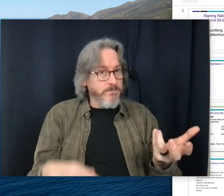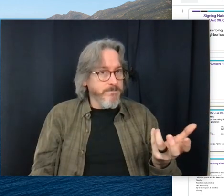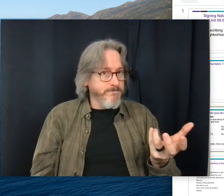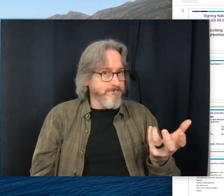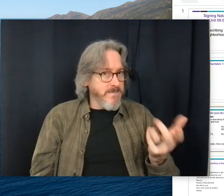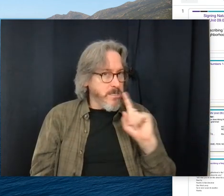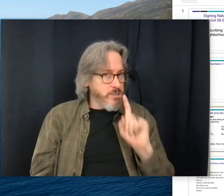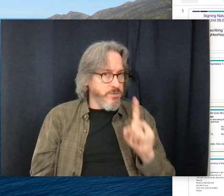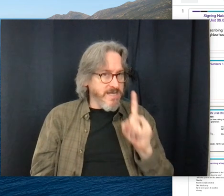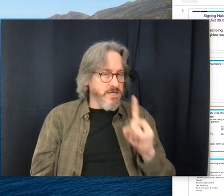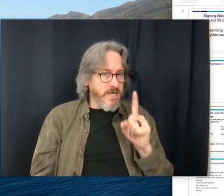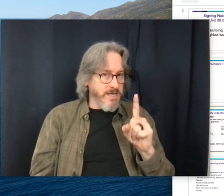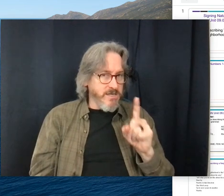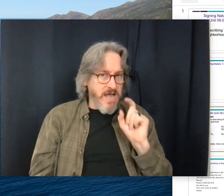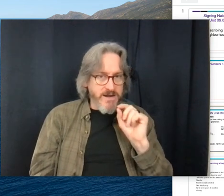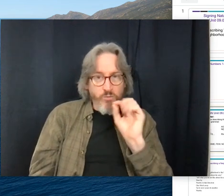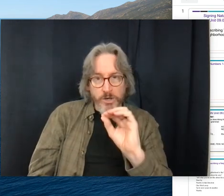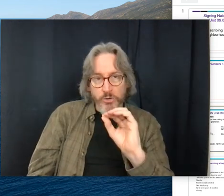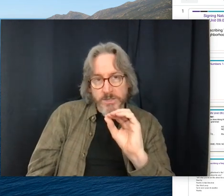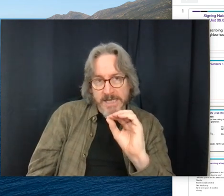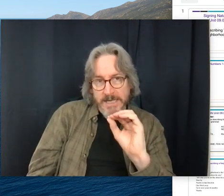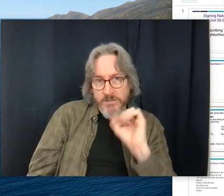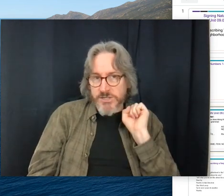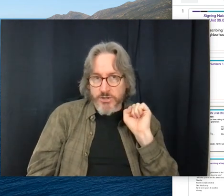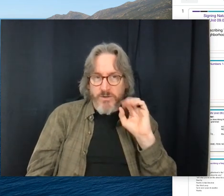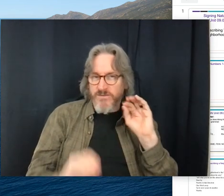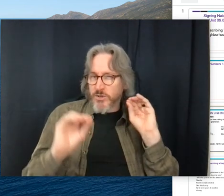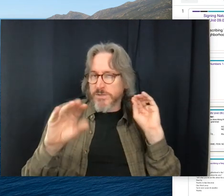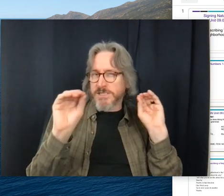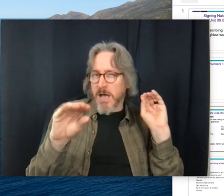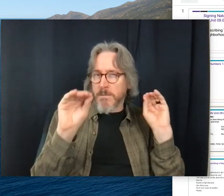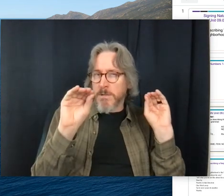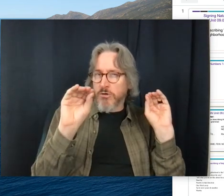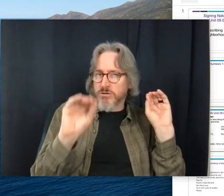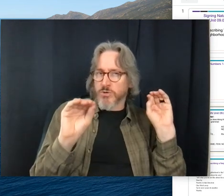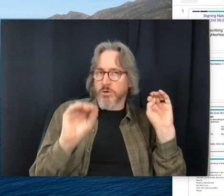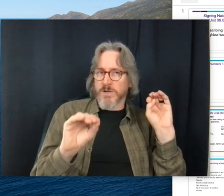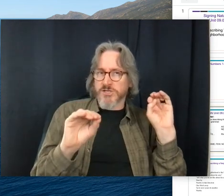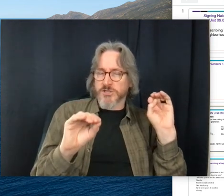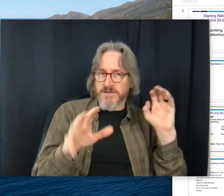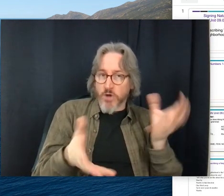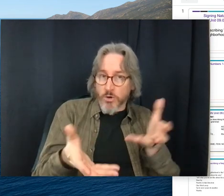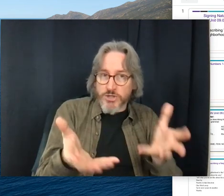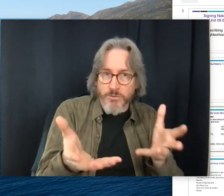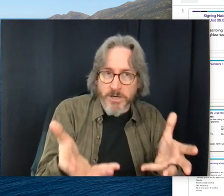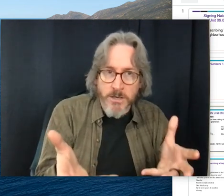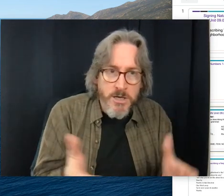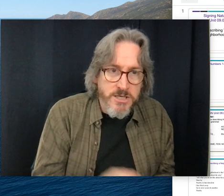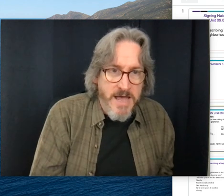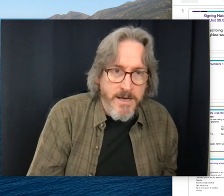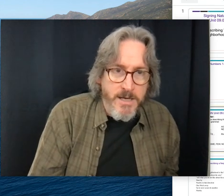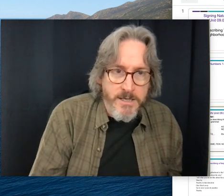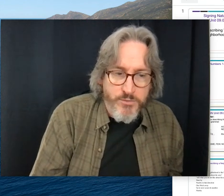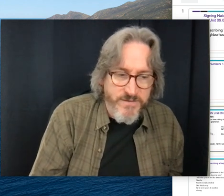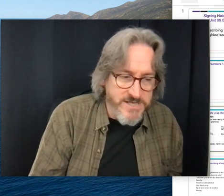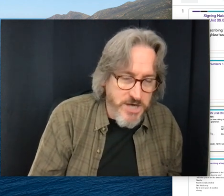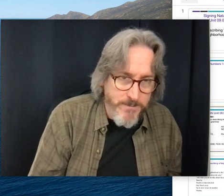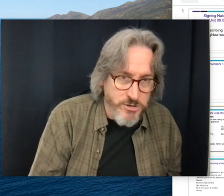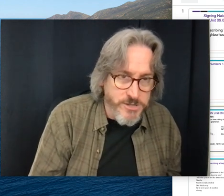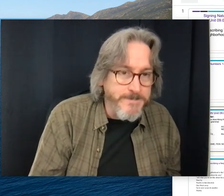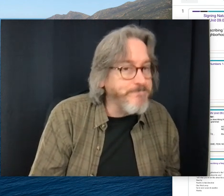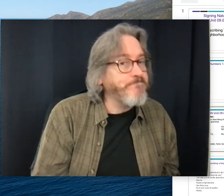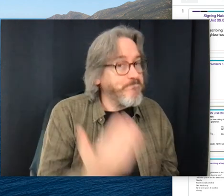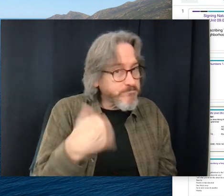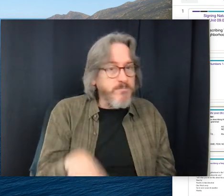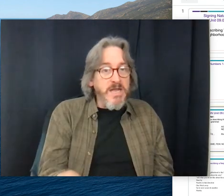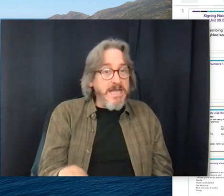it. So it's a kind of weird one to get used to. We've used some rhetorical questions. I've coached you on that in previous